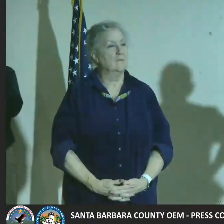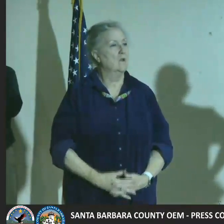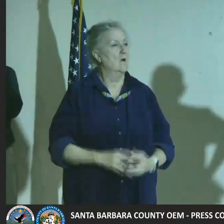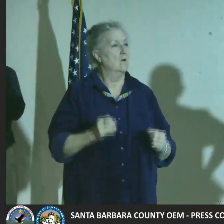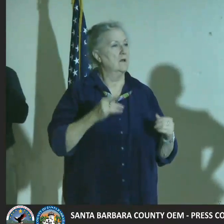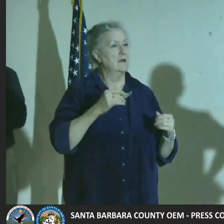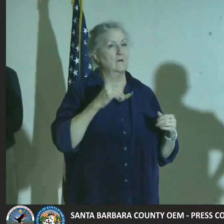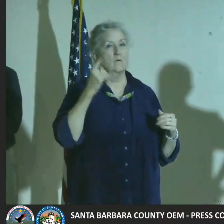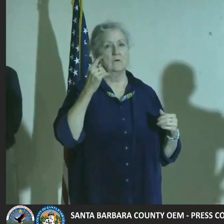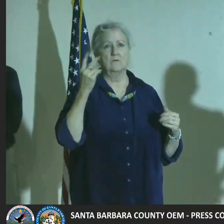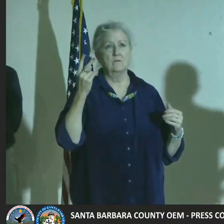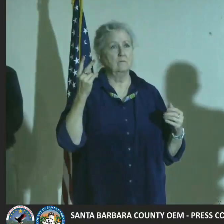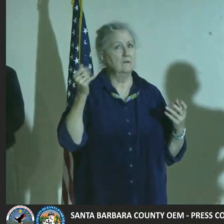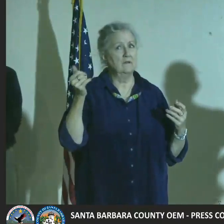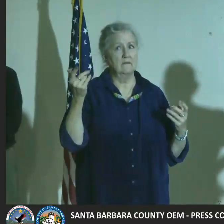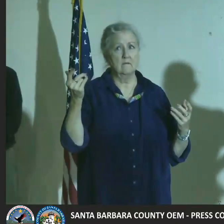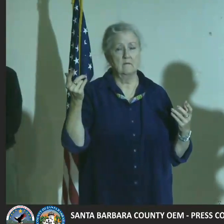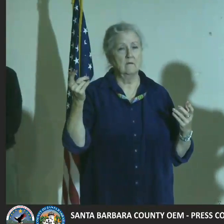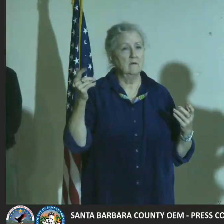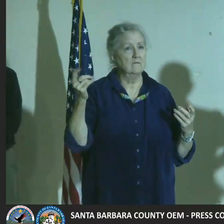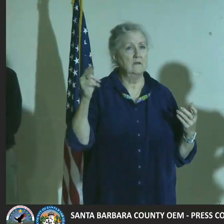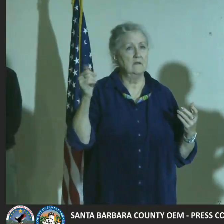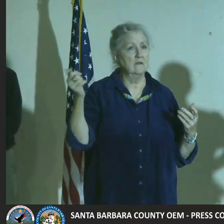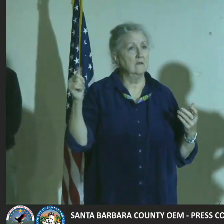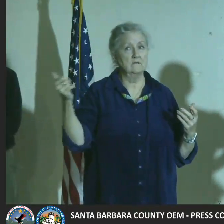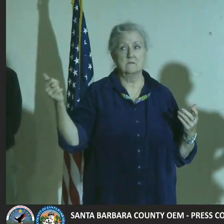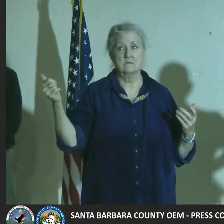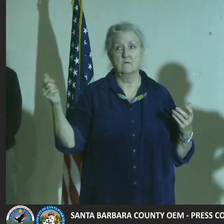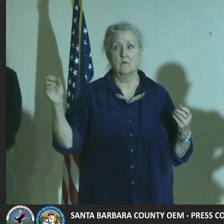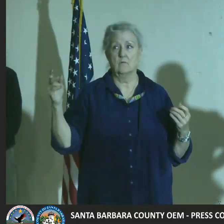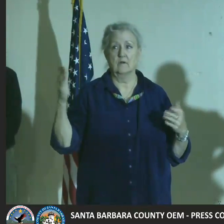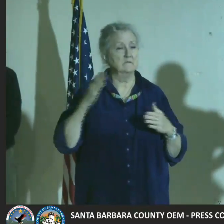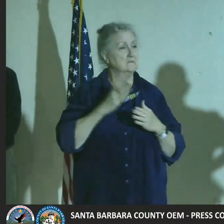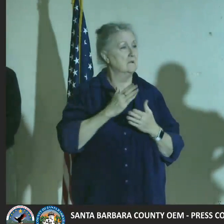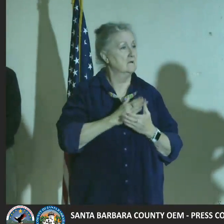Okay, maybe one or two if we have anything else, or we can.